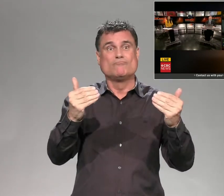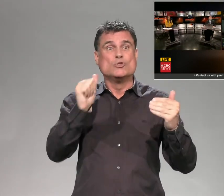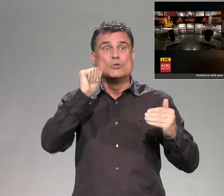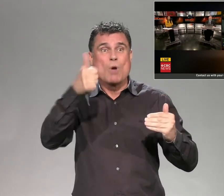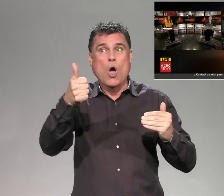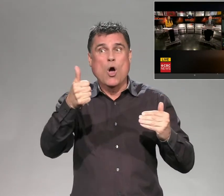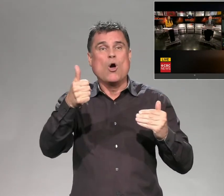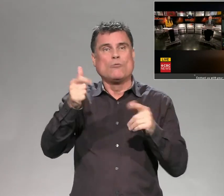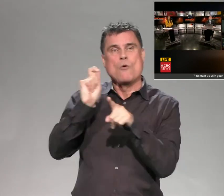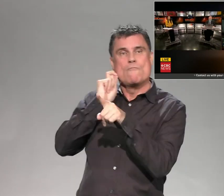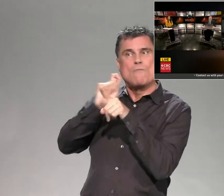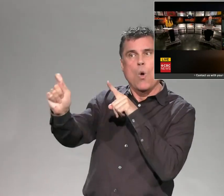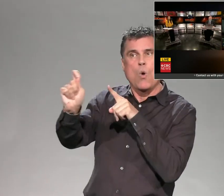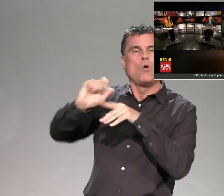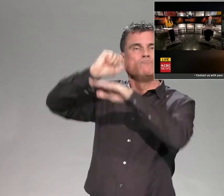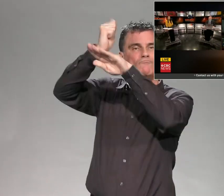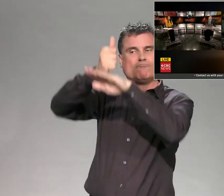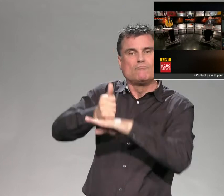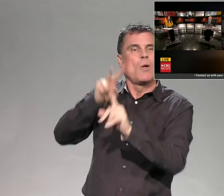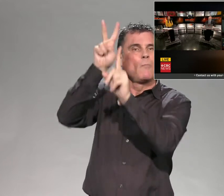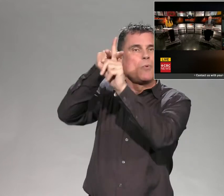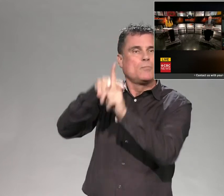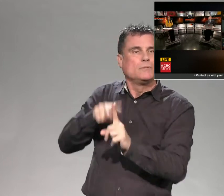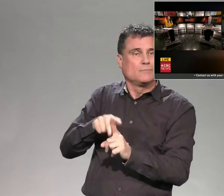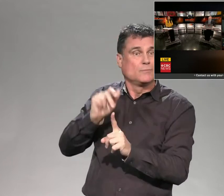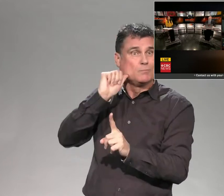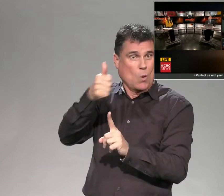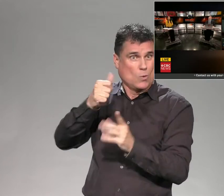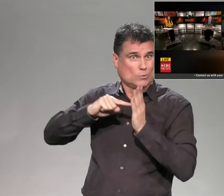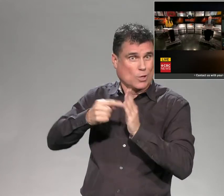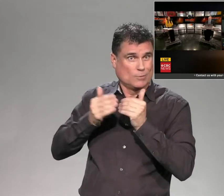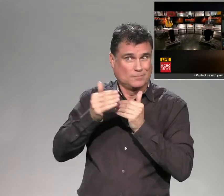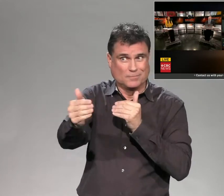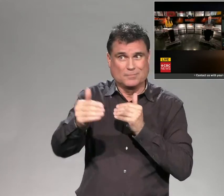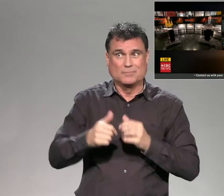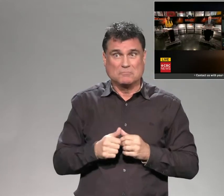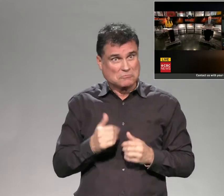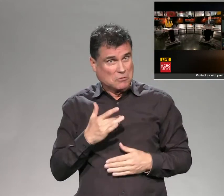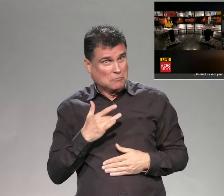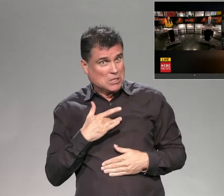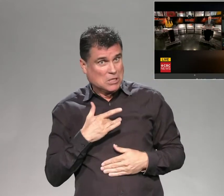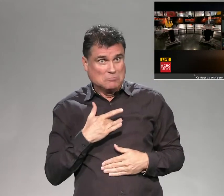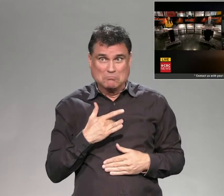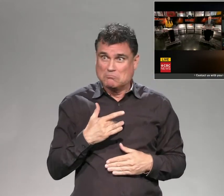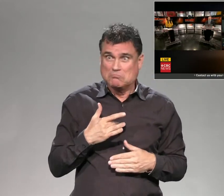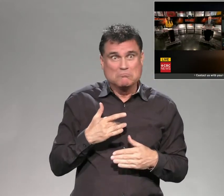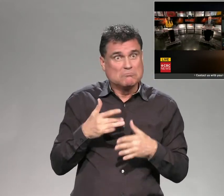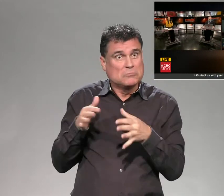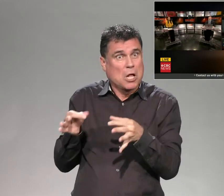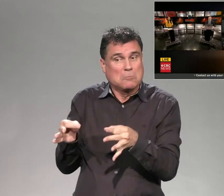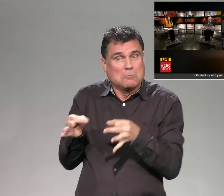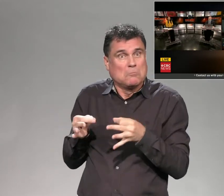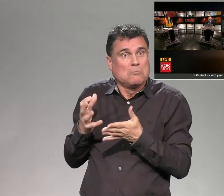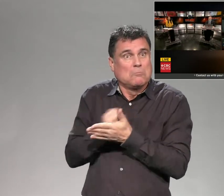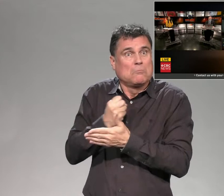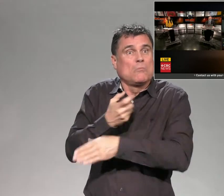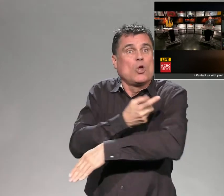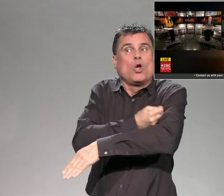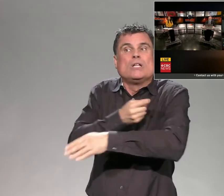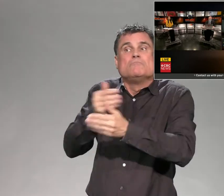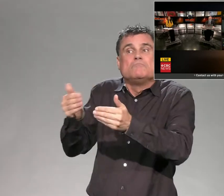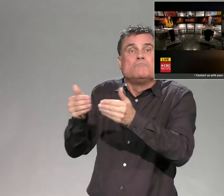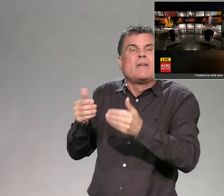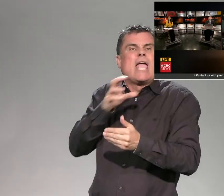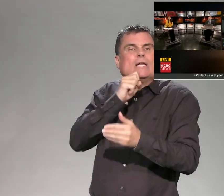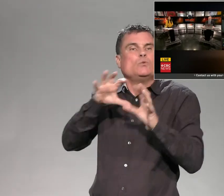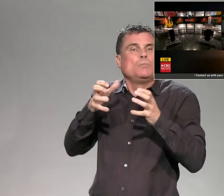Monday. Dr. Henry, do you anticipate this will continue to happen as we move through the age cohorts? Can we expect to be vaccinated sooner than the